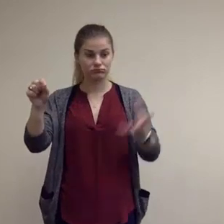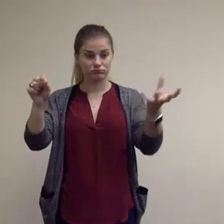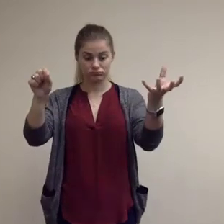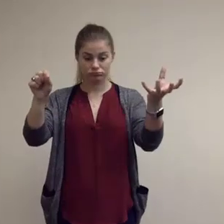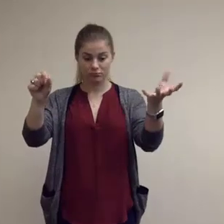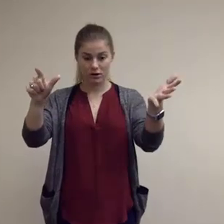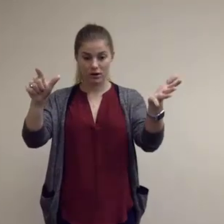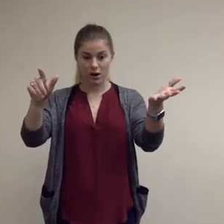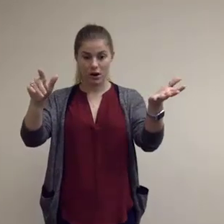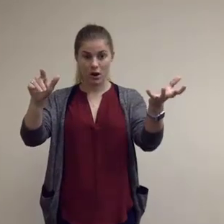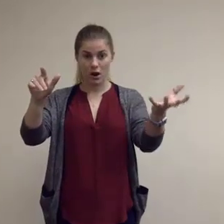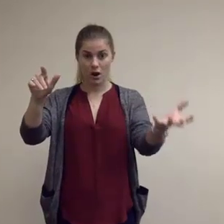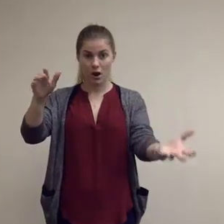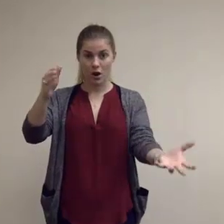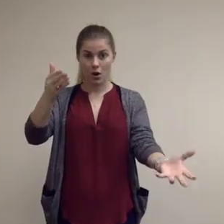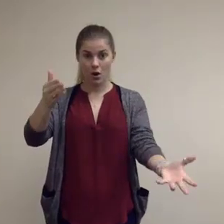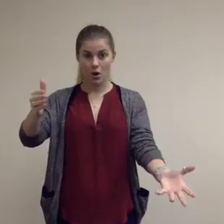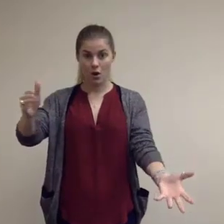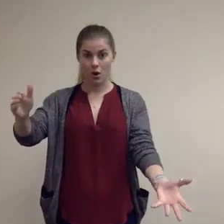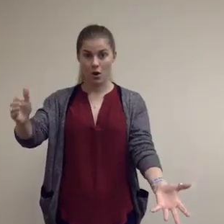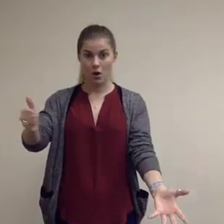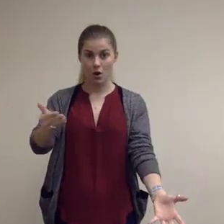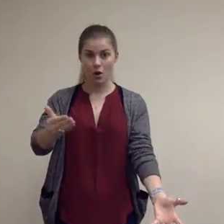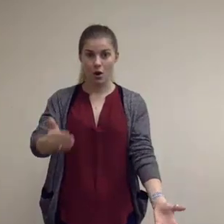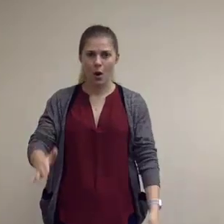has more mass. Why? How could a bowling ball and a